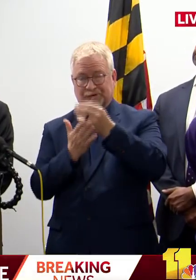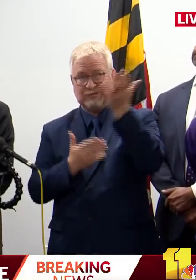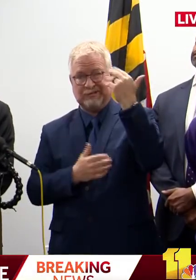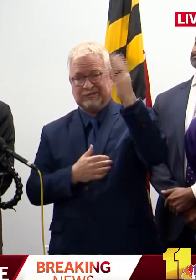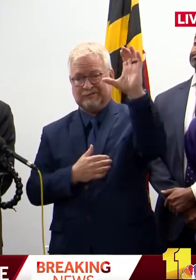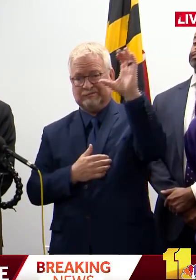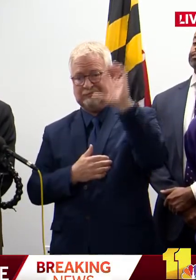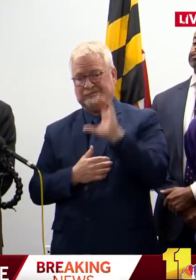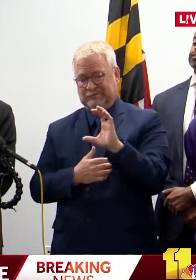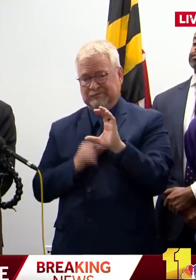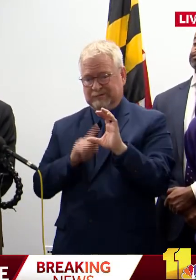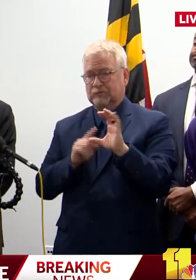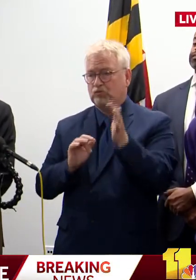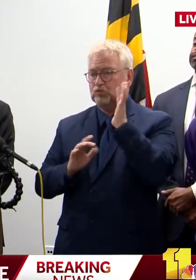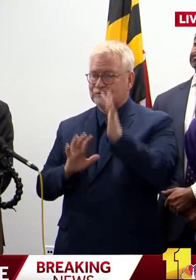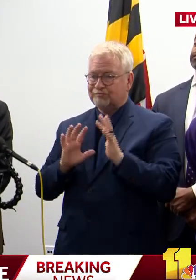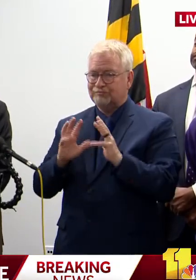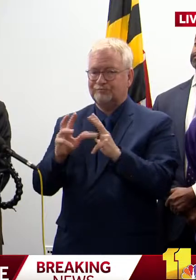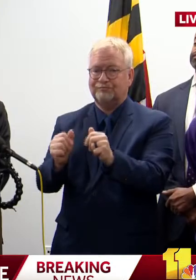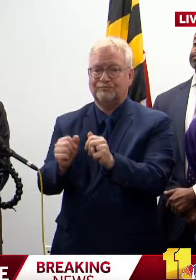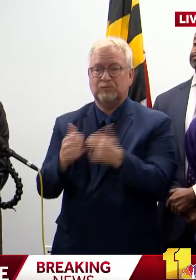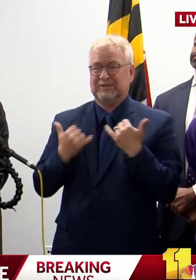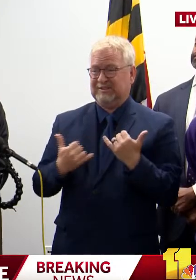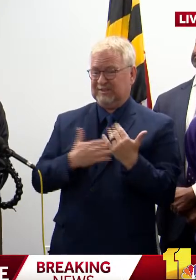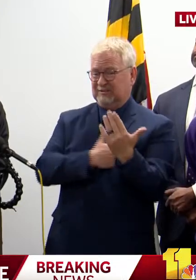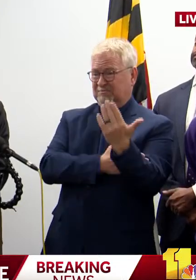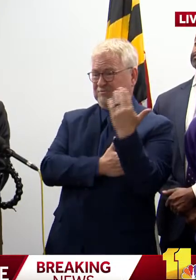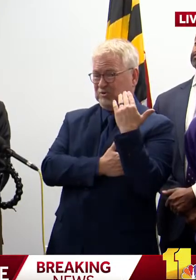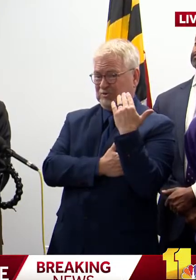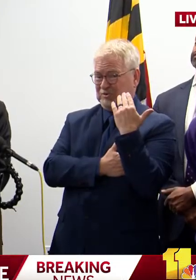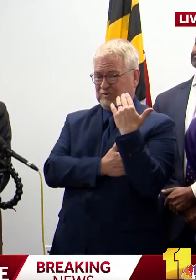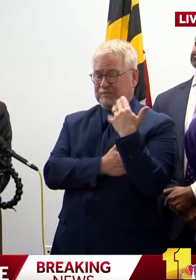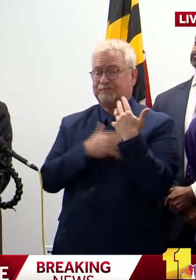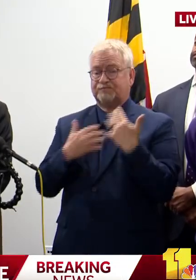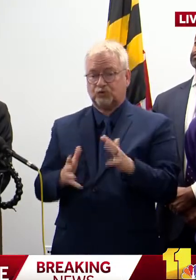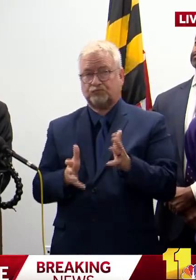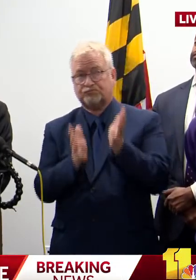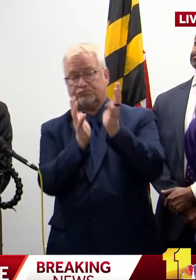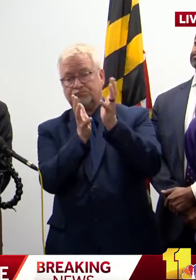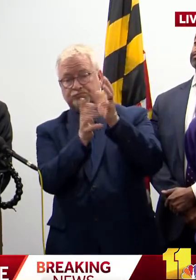purpose. I sent a letter earlier this morning. I just got off a phone